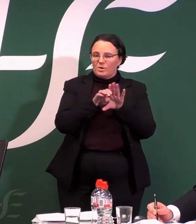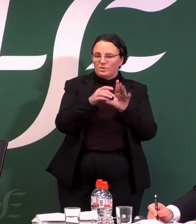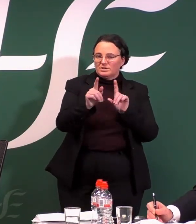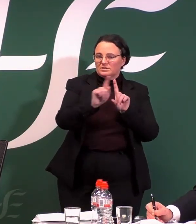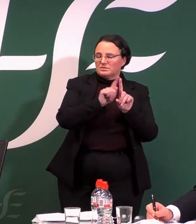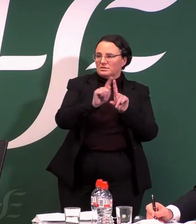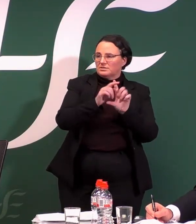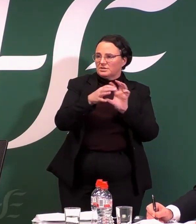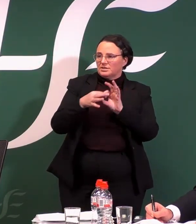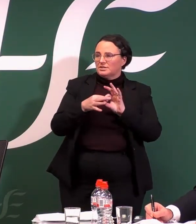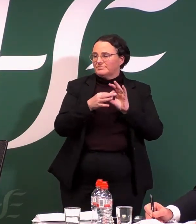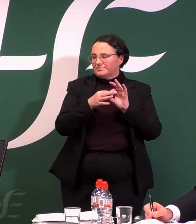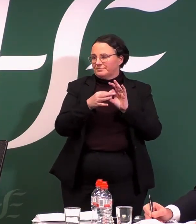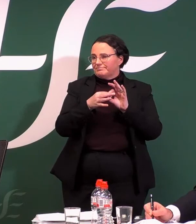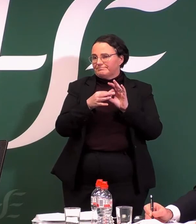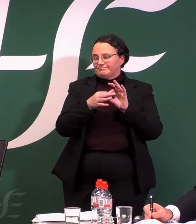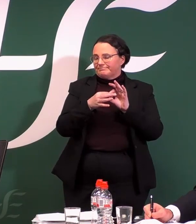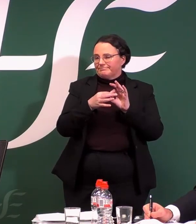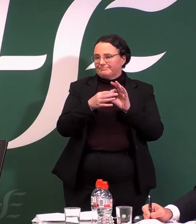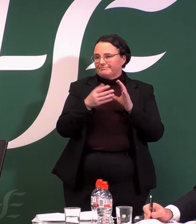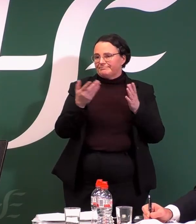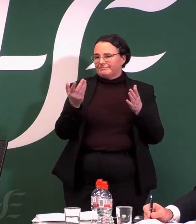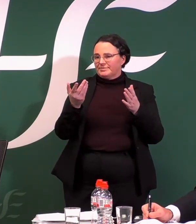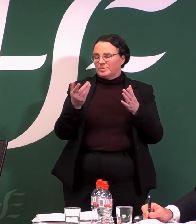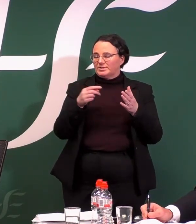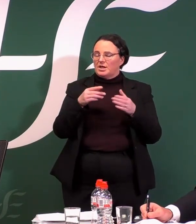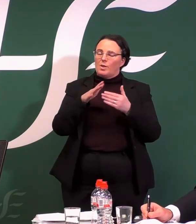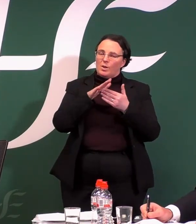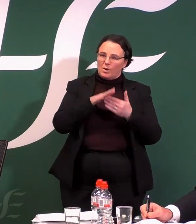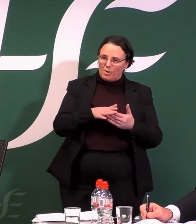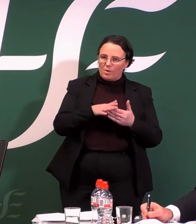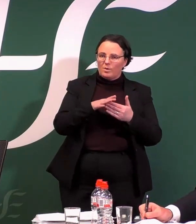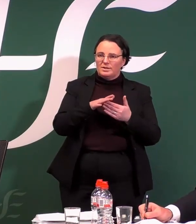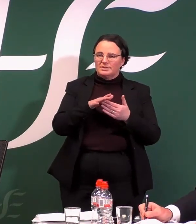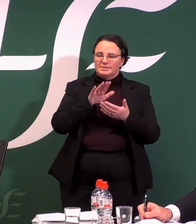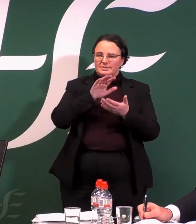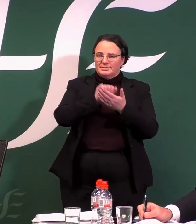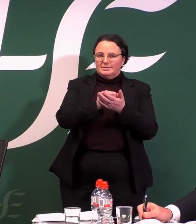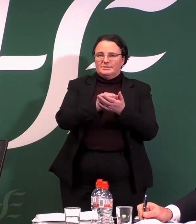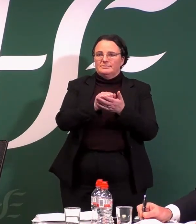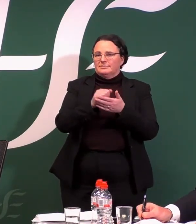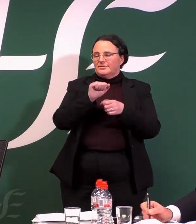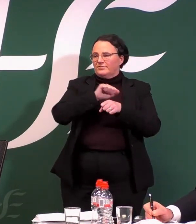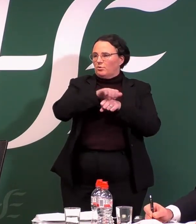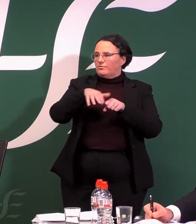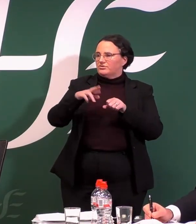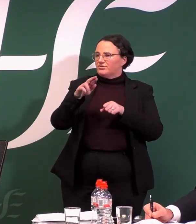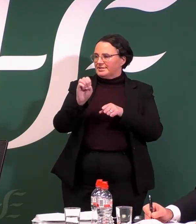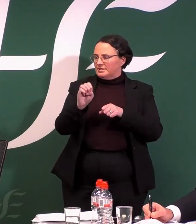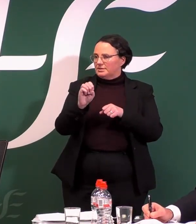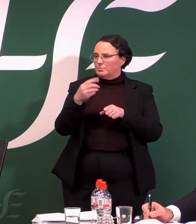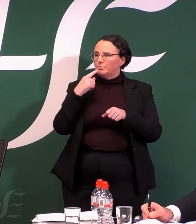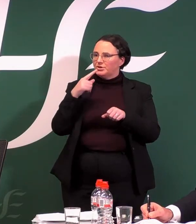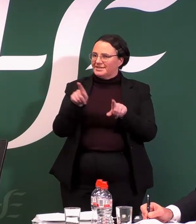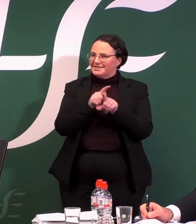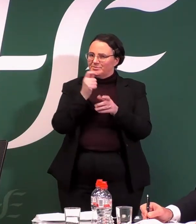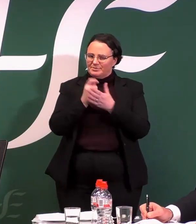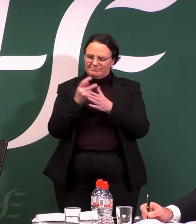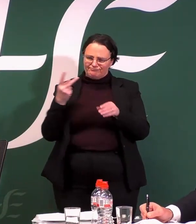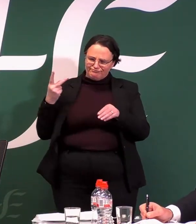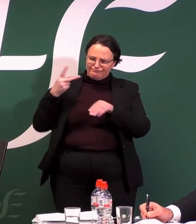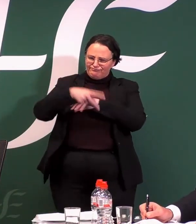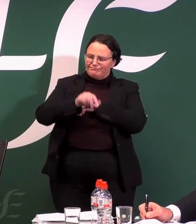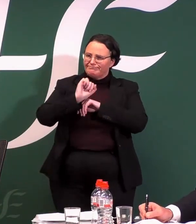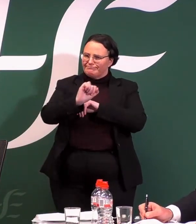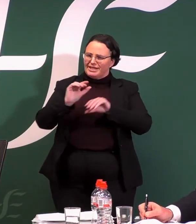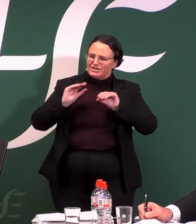compared to household yielded a very low positivity rate, and ended up in disrupting the education